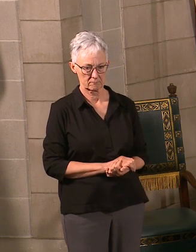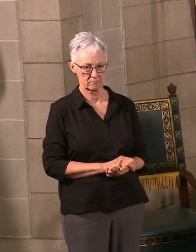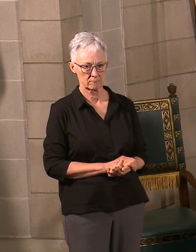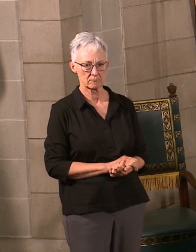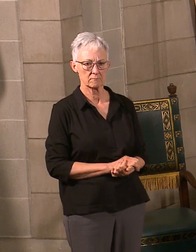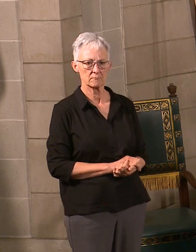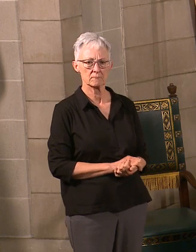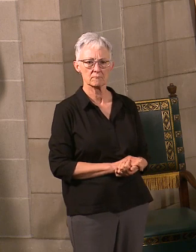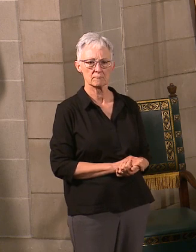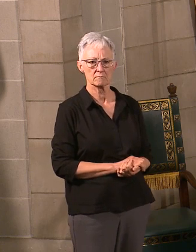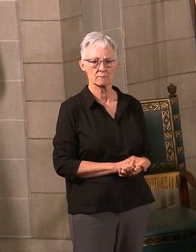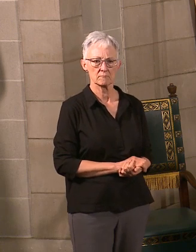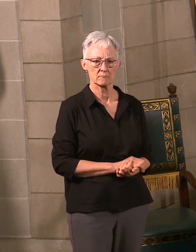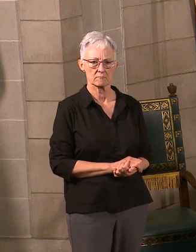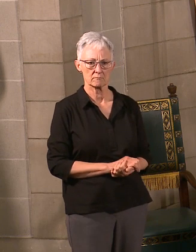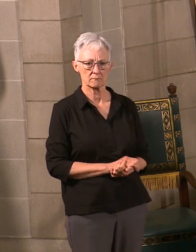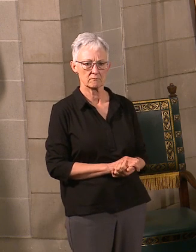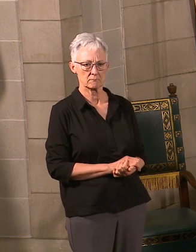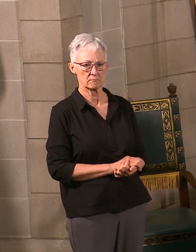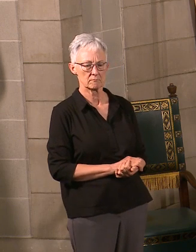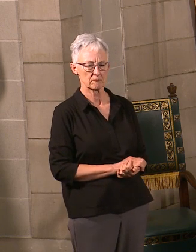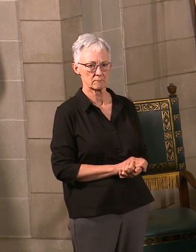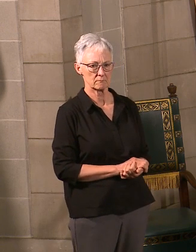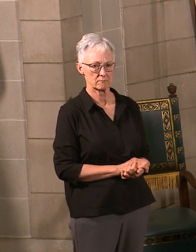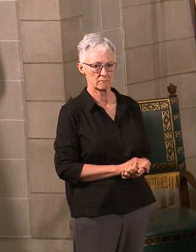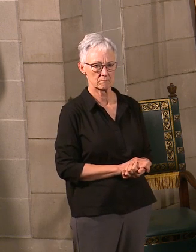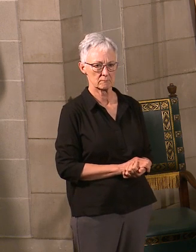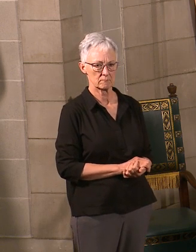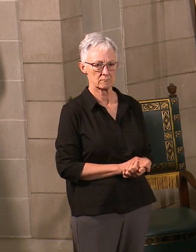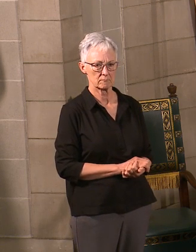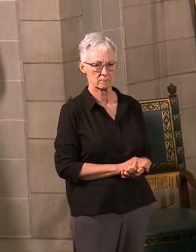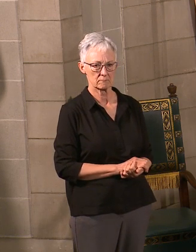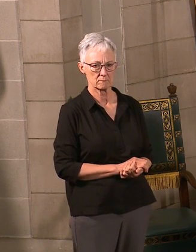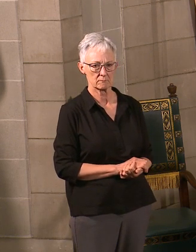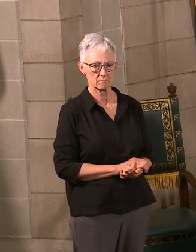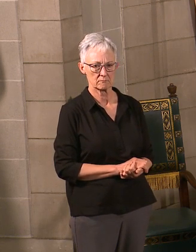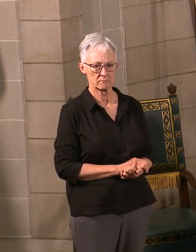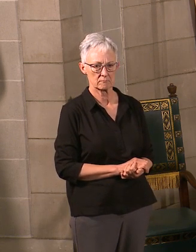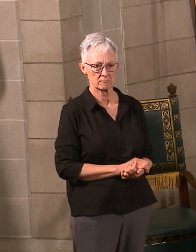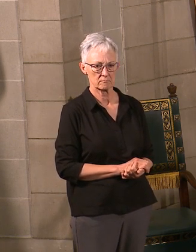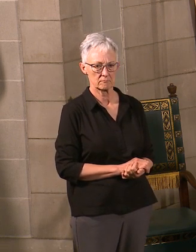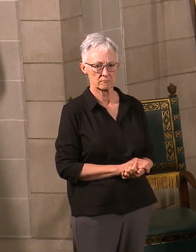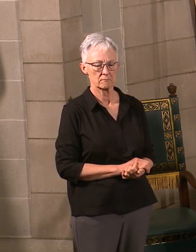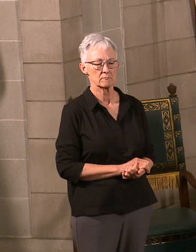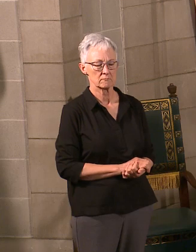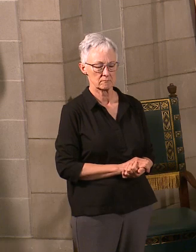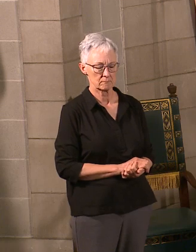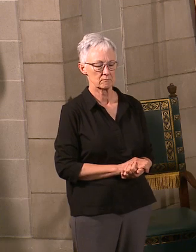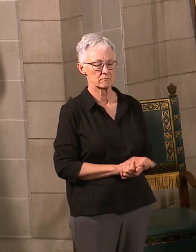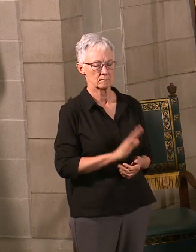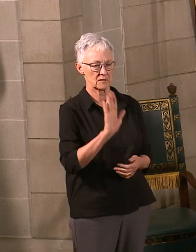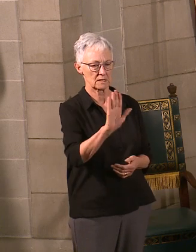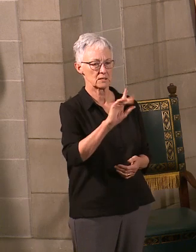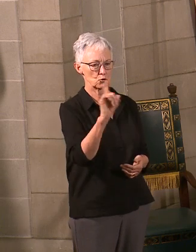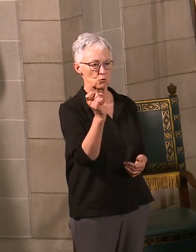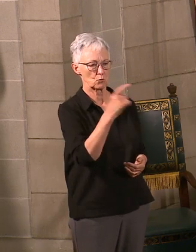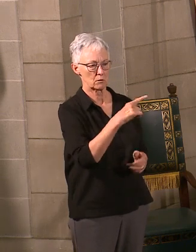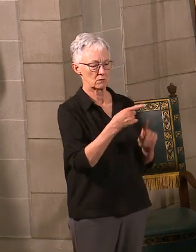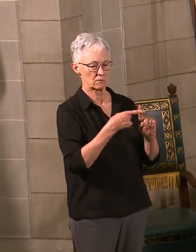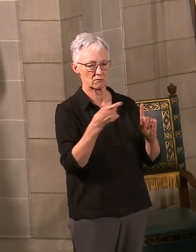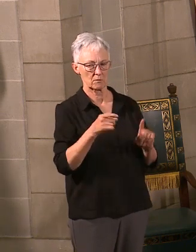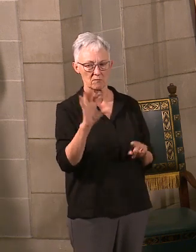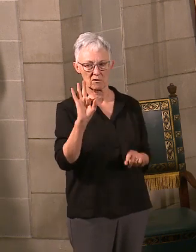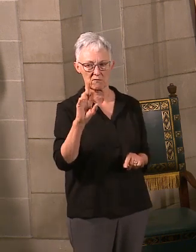earlier, but middle-class folks don't get that, don't have those options? So the question from Fred was